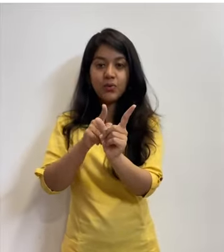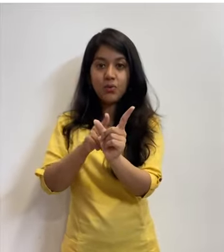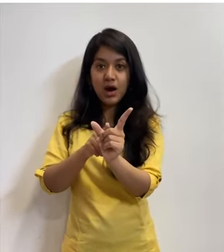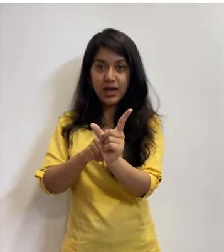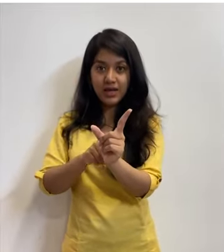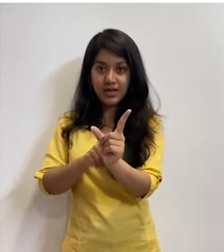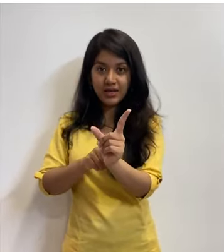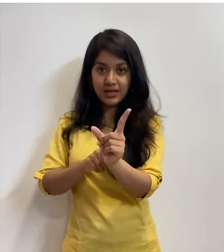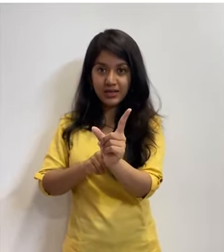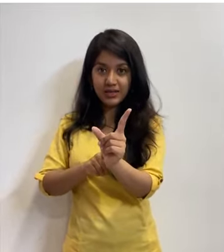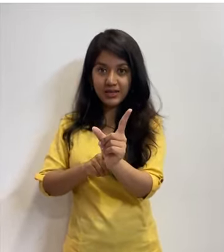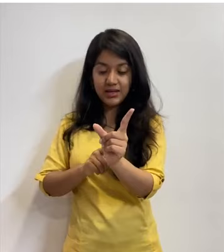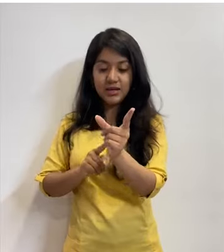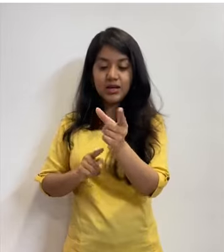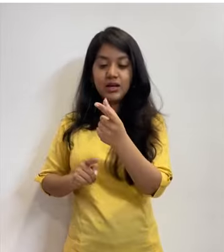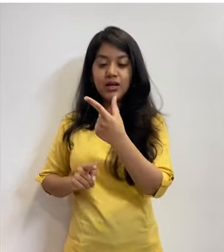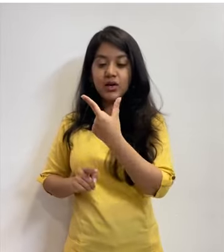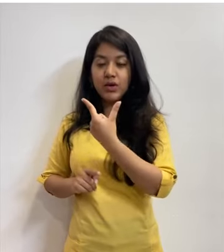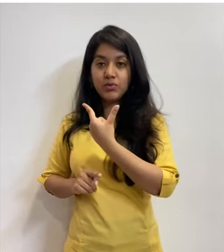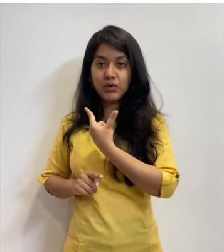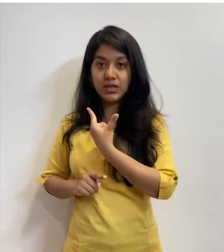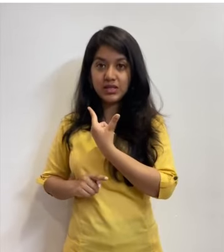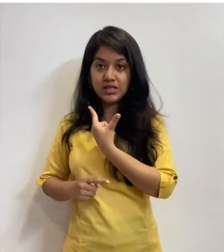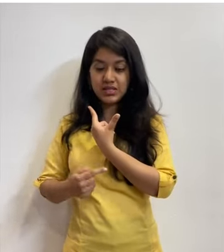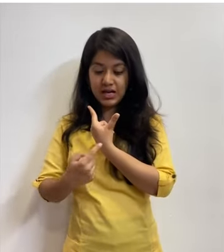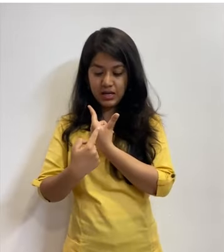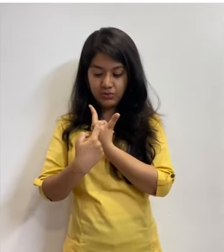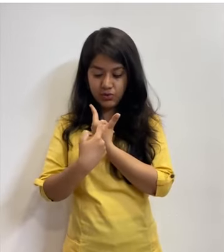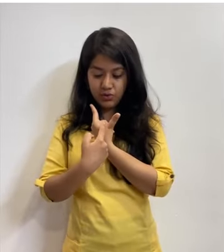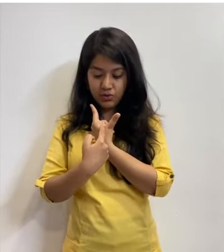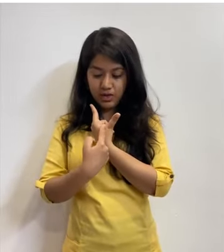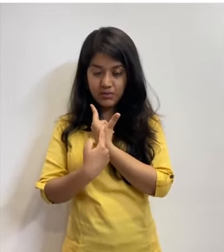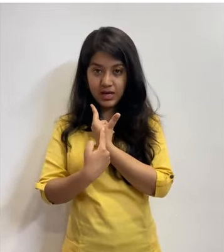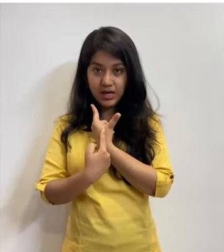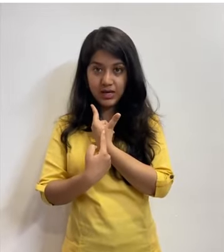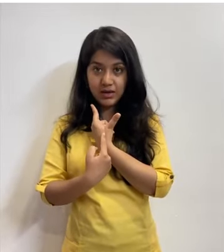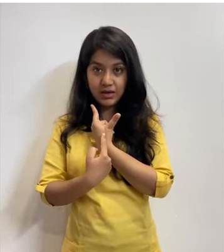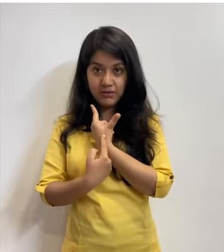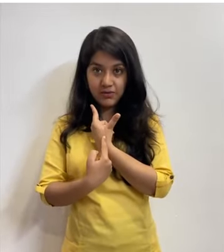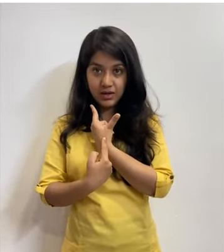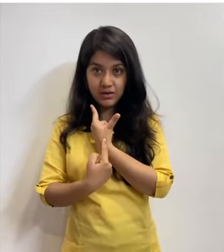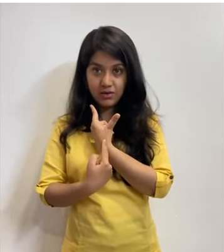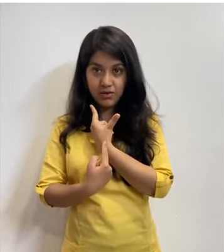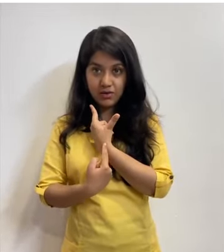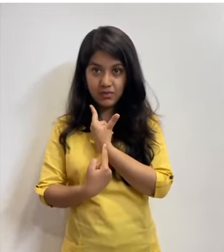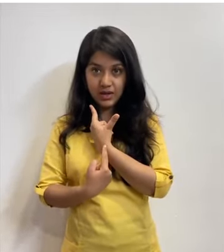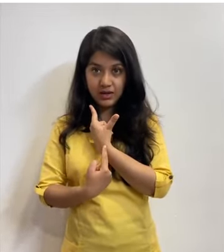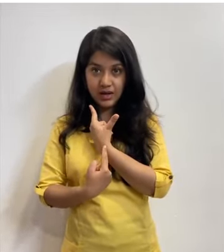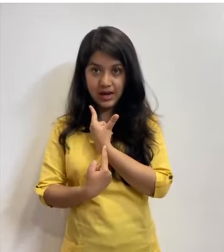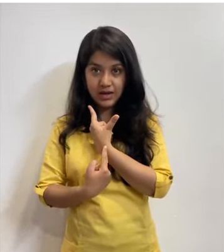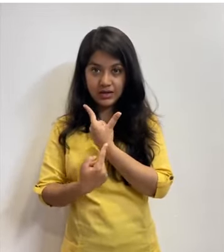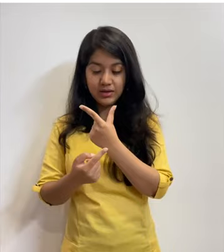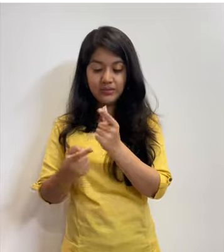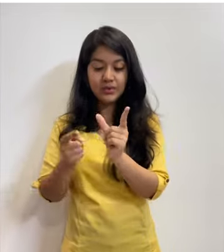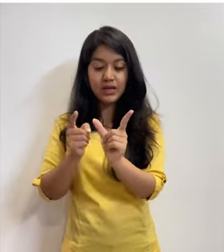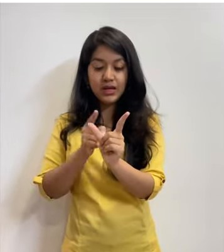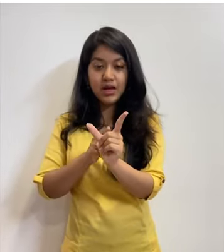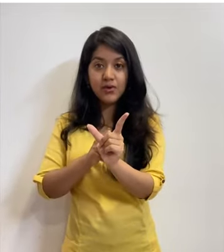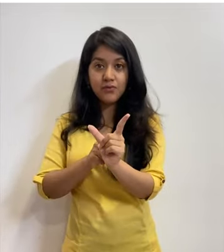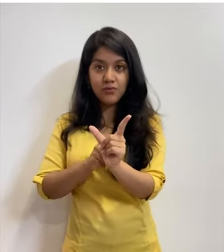Y. Now I'm doing this and I'm stroking my finger on my hand. Y.